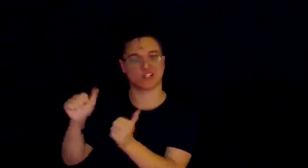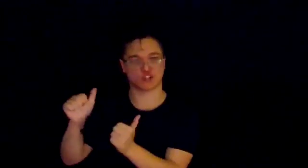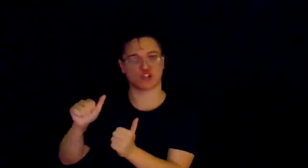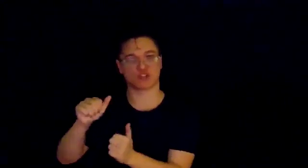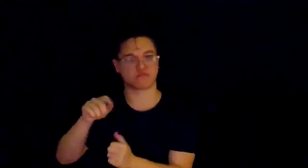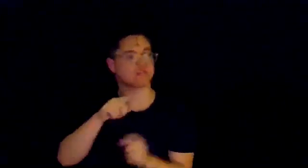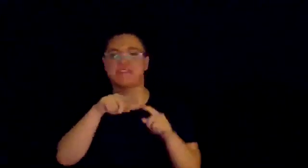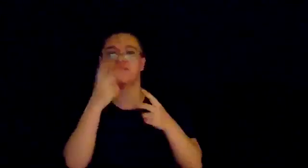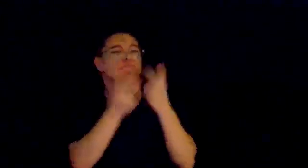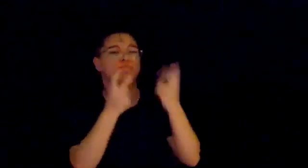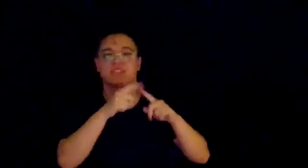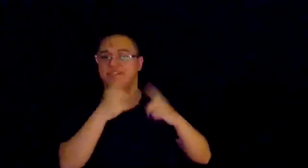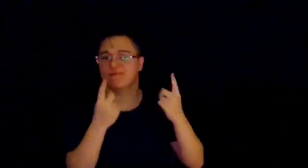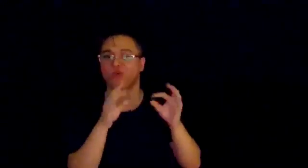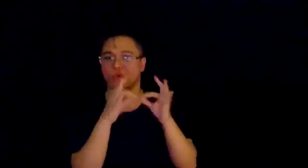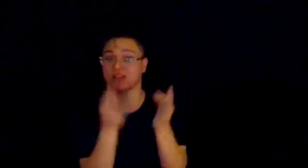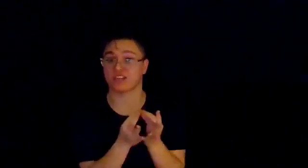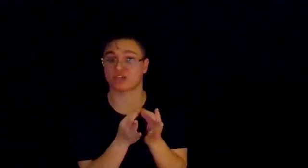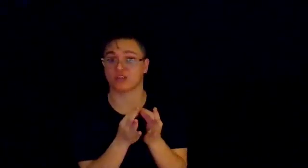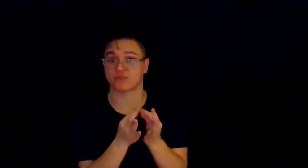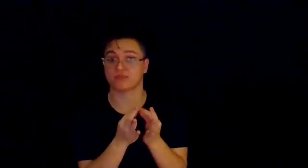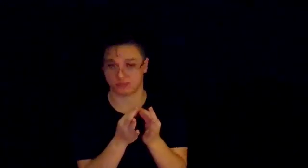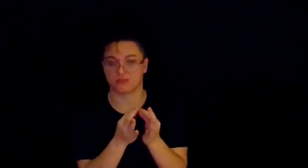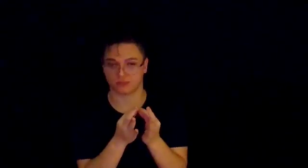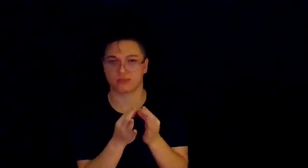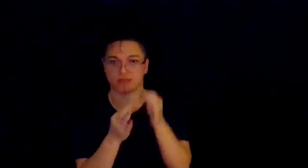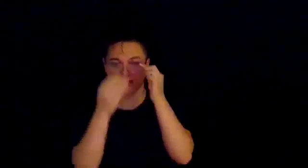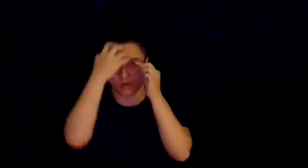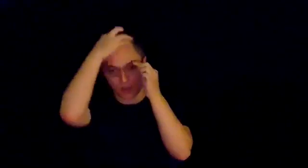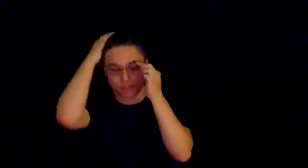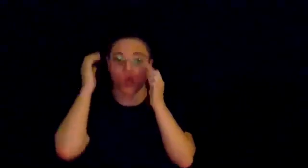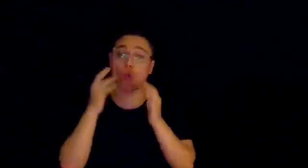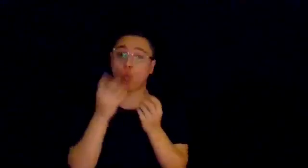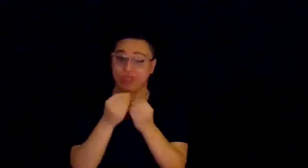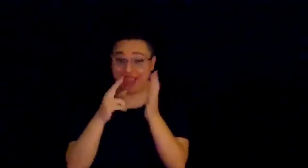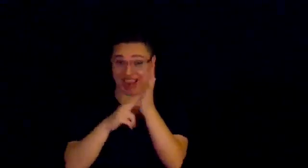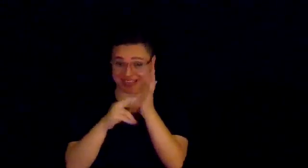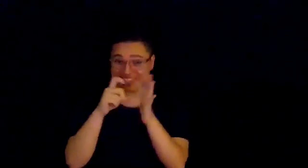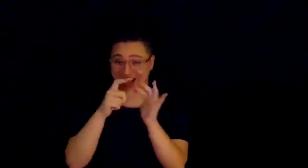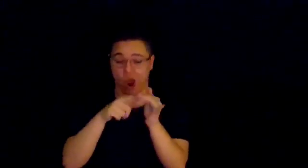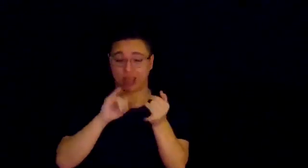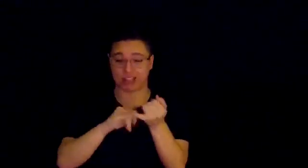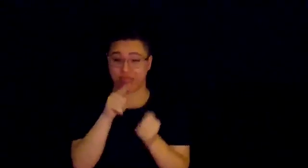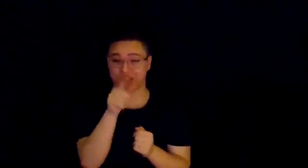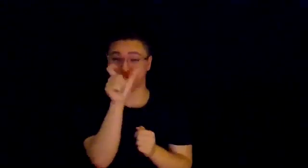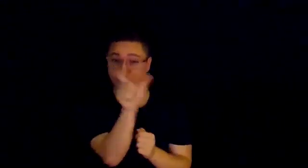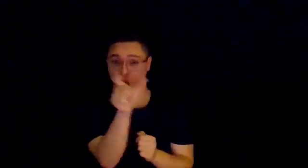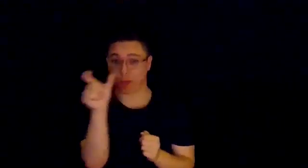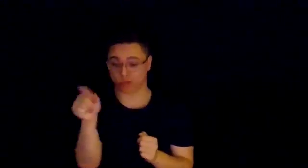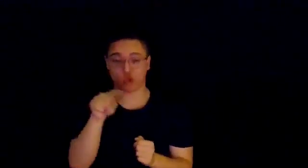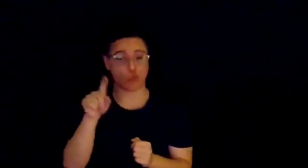It gives you the control to say, I don't like that service anymore. I want a different service. It gives you choice and